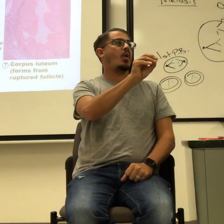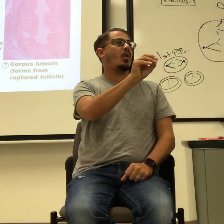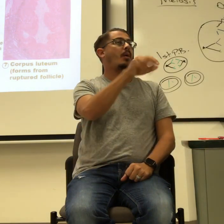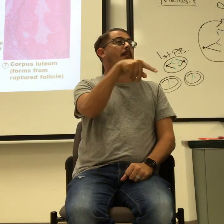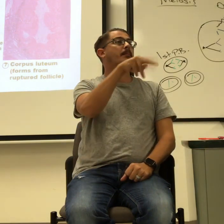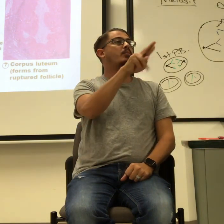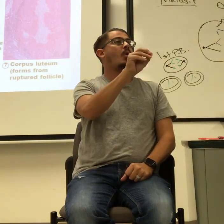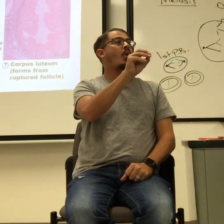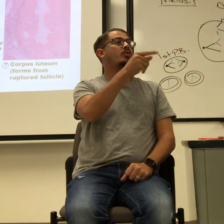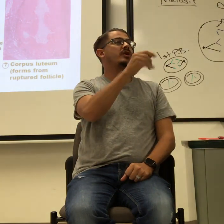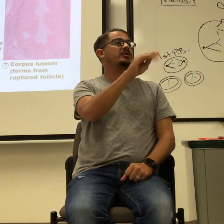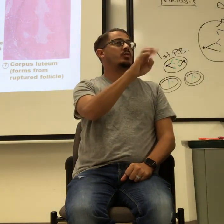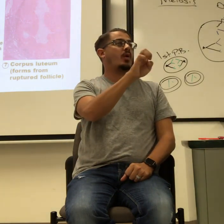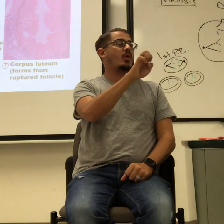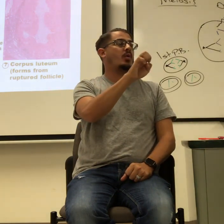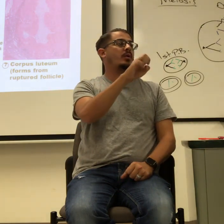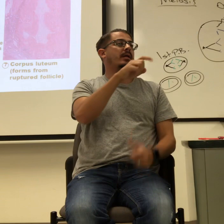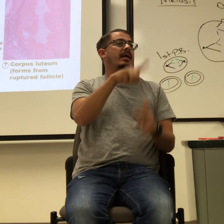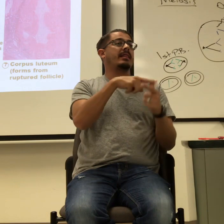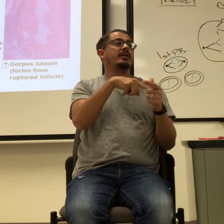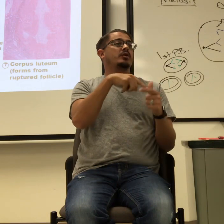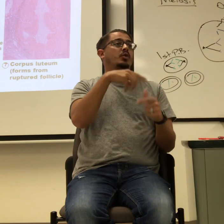Keeps